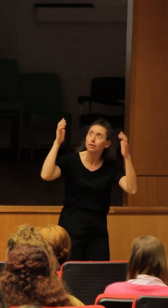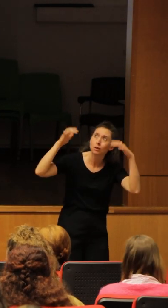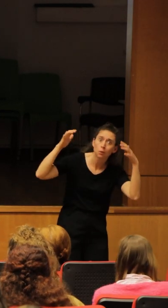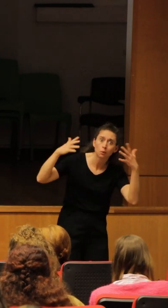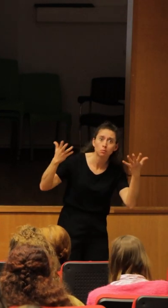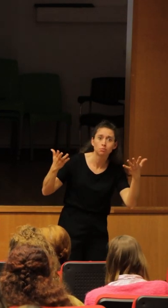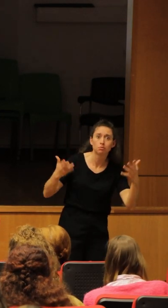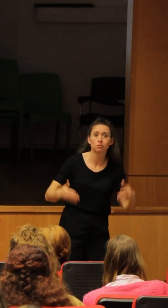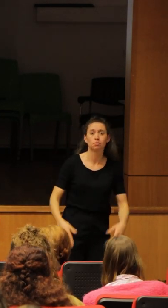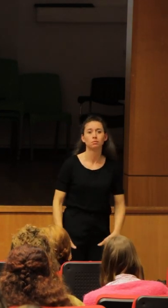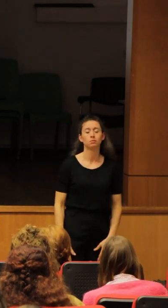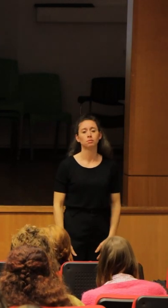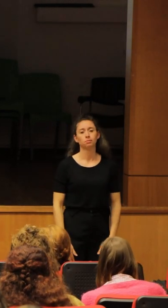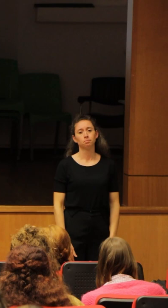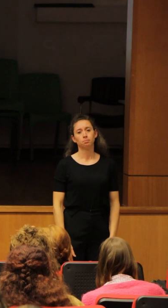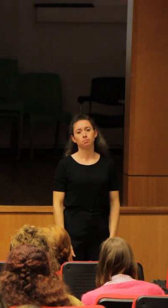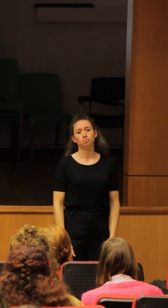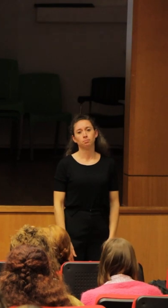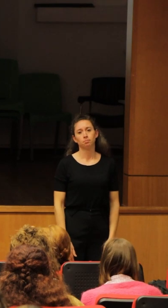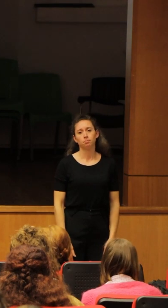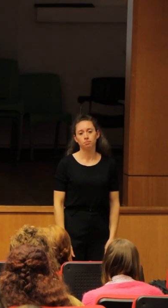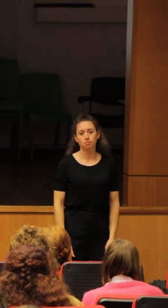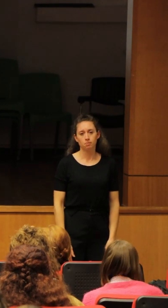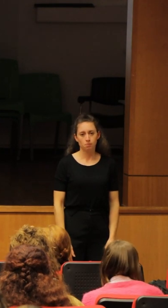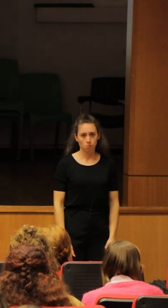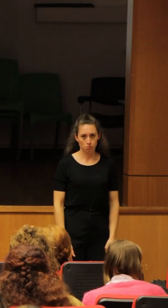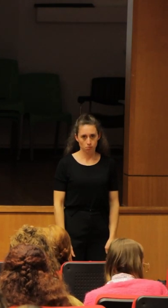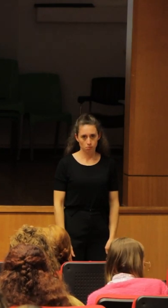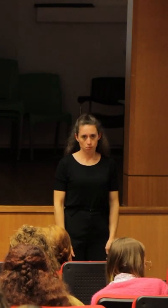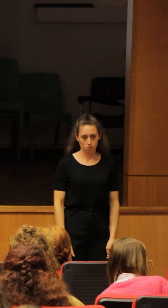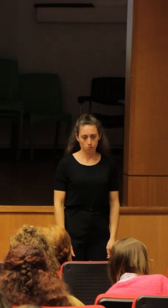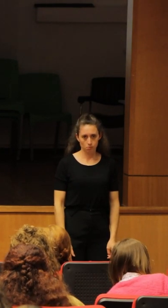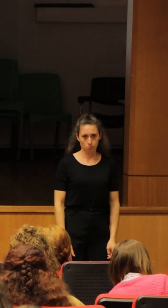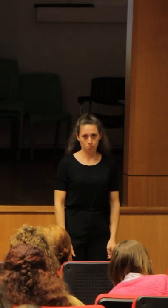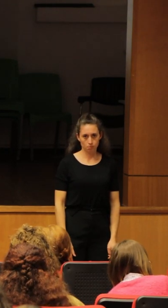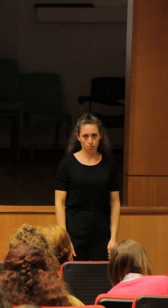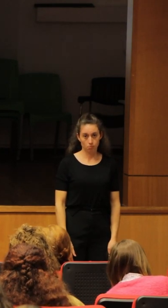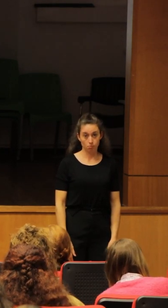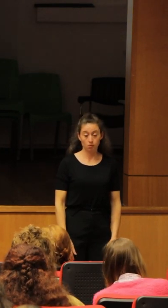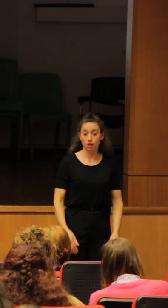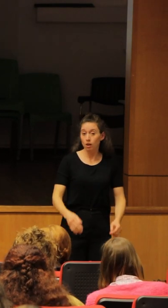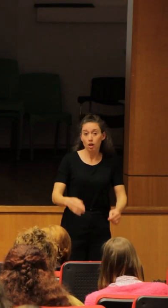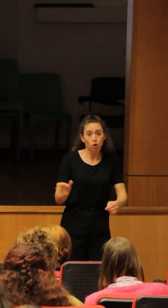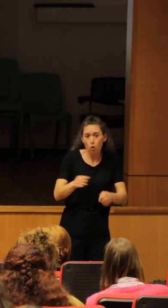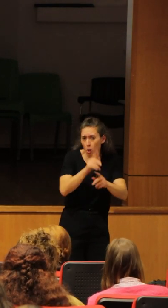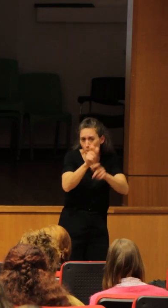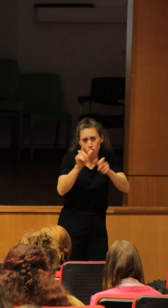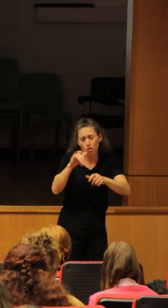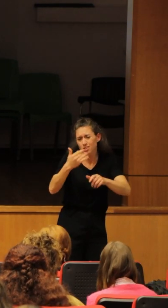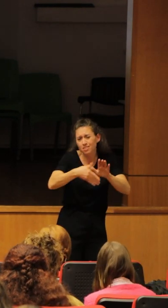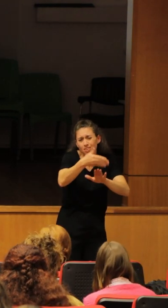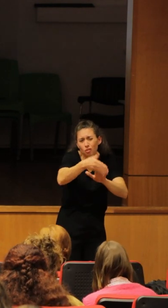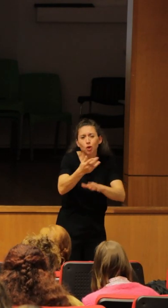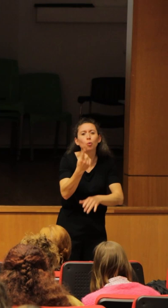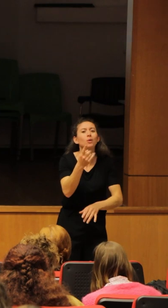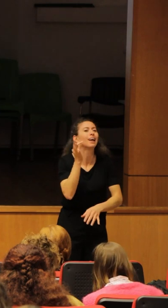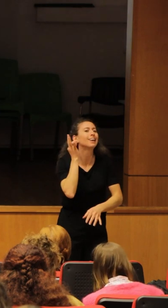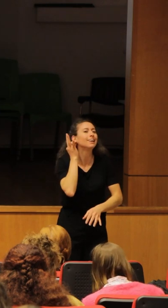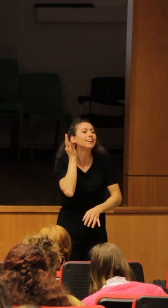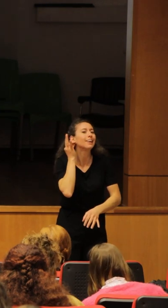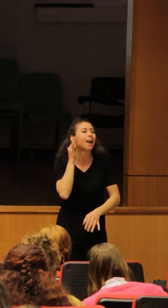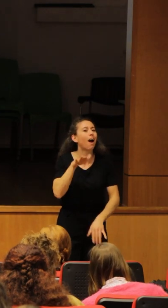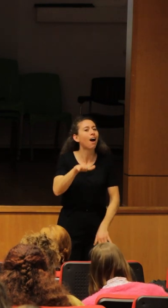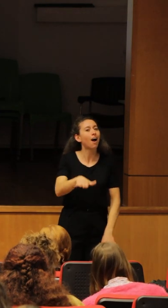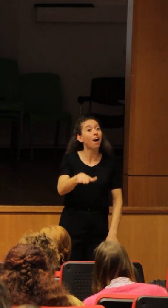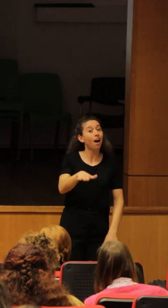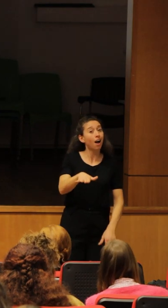when everybody went home, a little girl came to a village square. Y cuando todo el mundo se había ido, una niña aparece en la plaza.